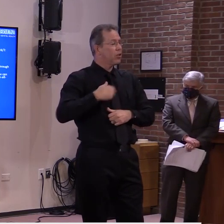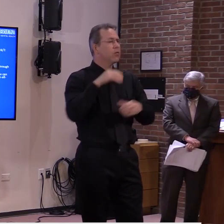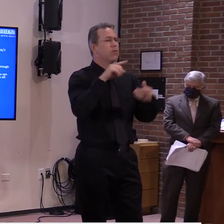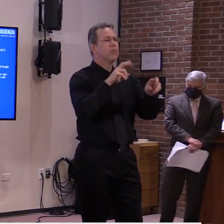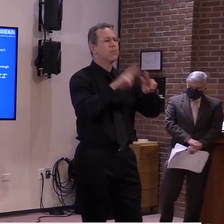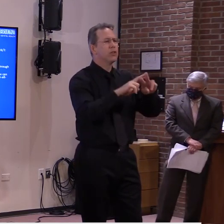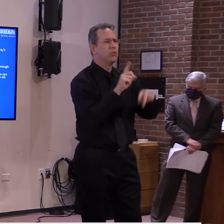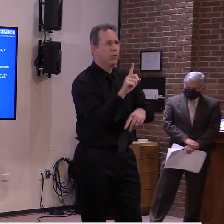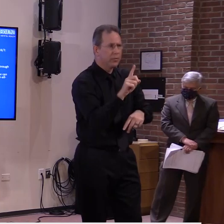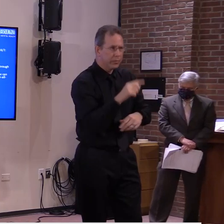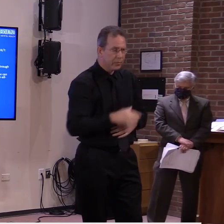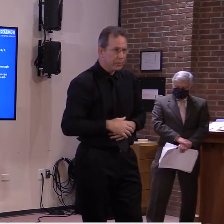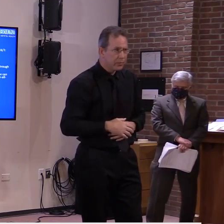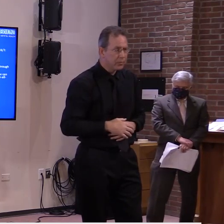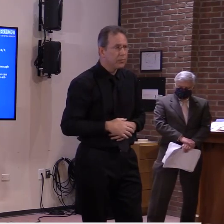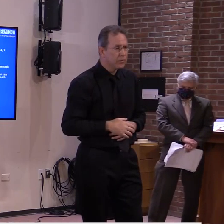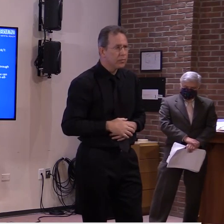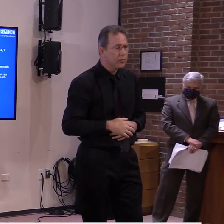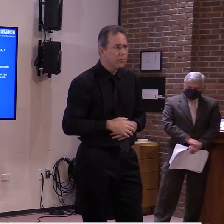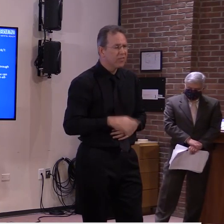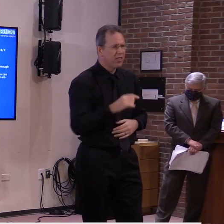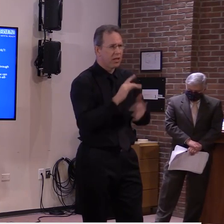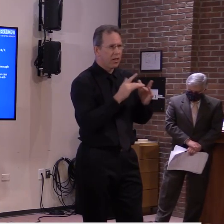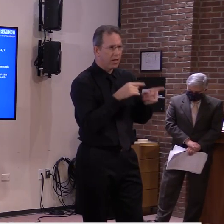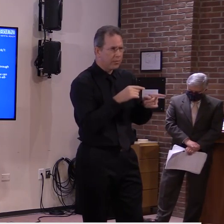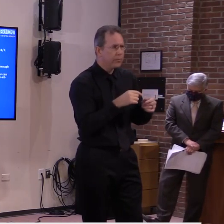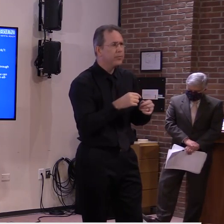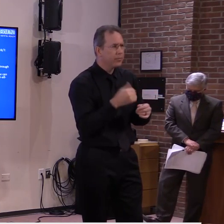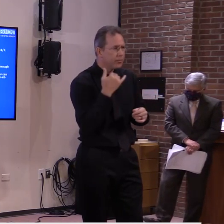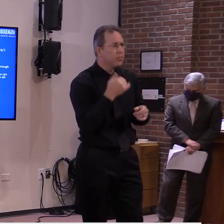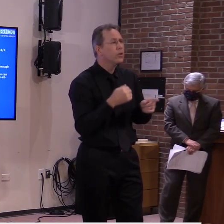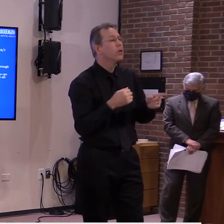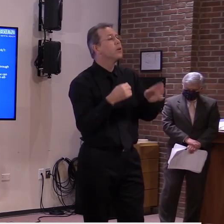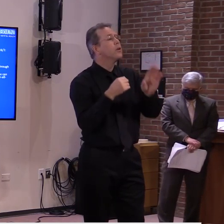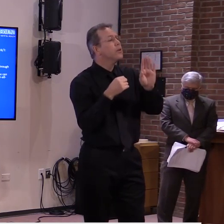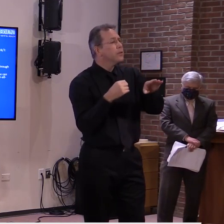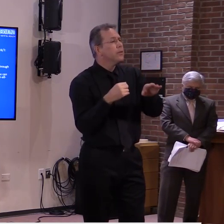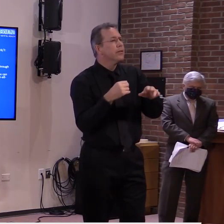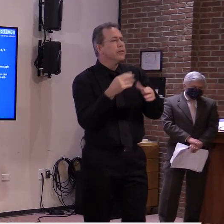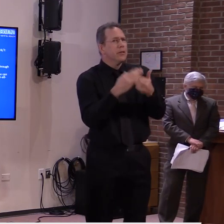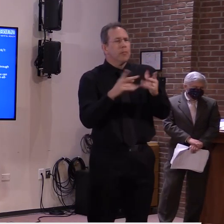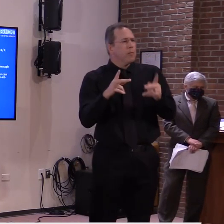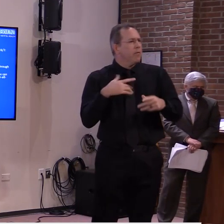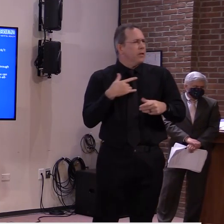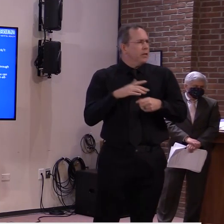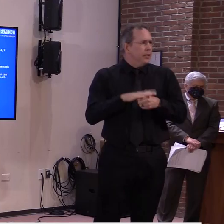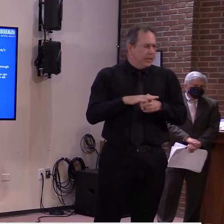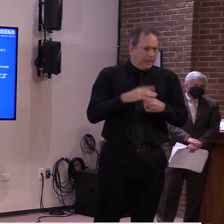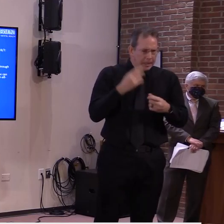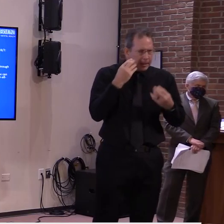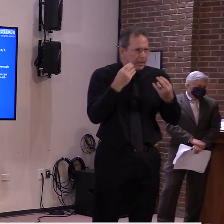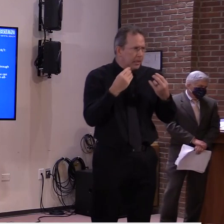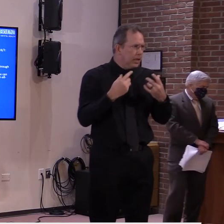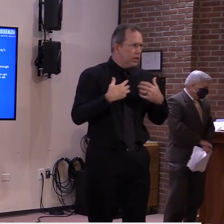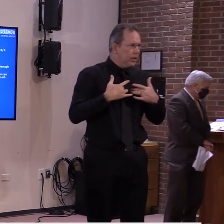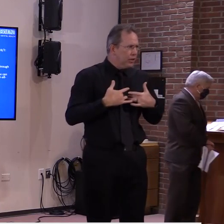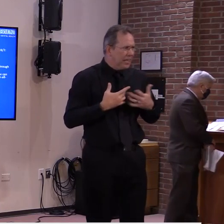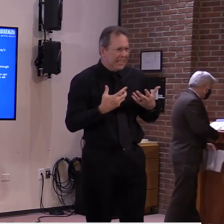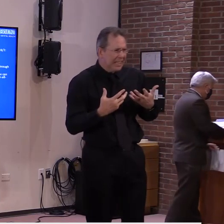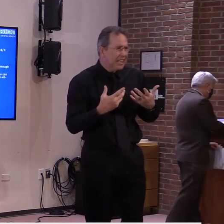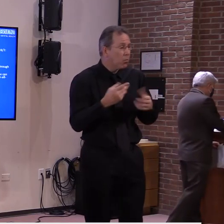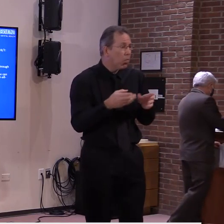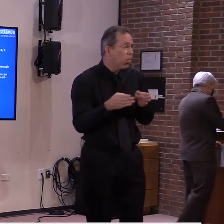also know that as people experience stress, depression, and anxiety, they may use alcohol and drugs more. The